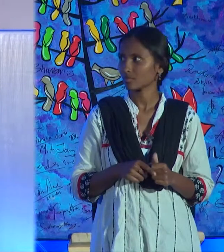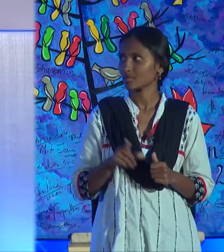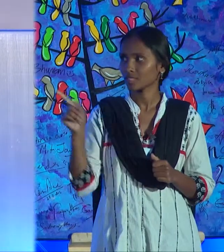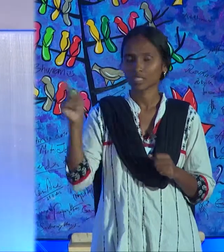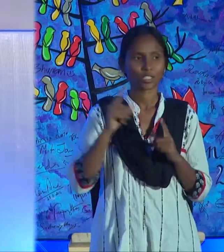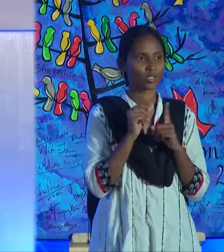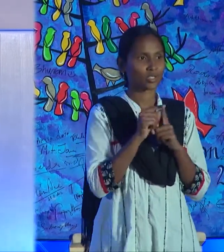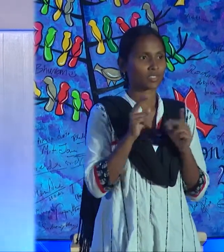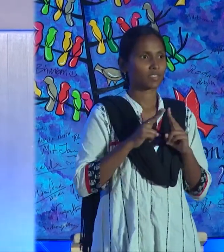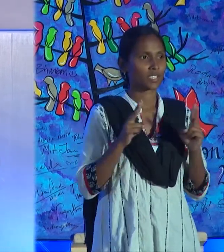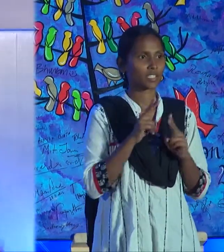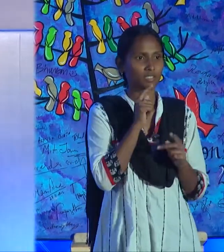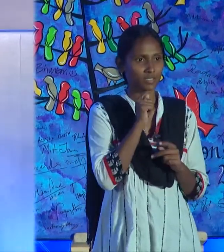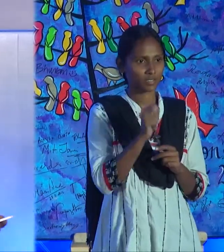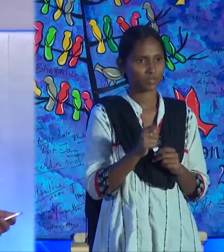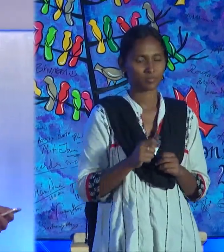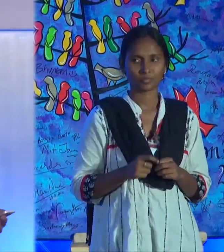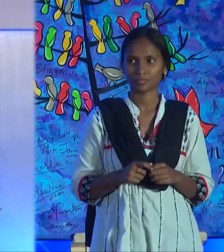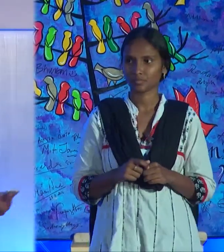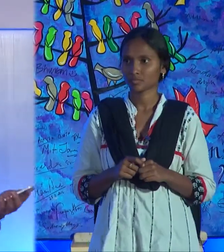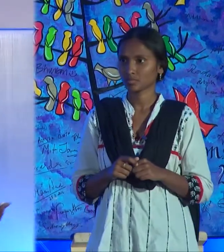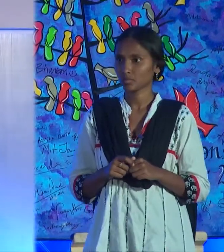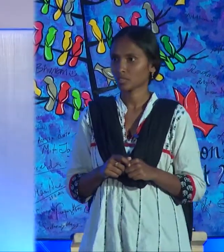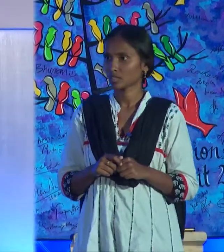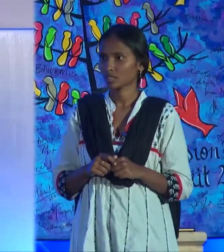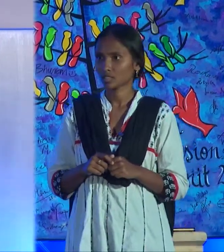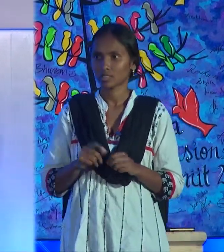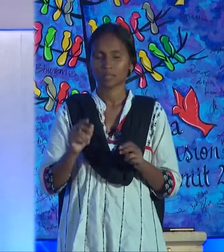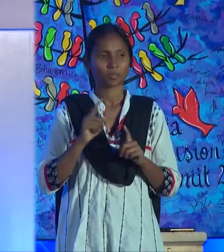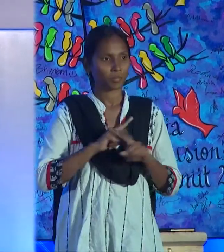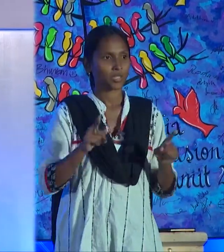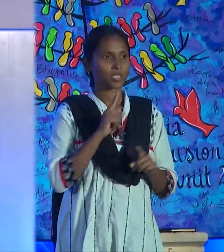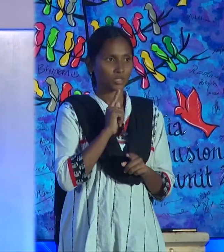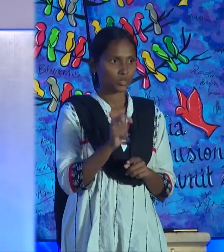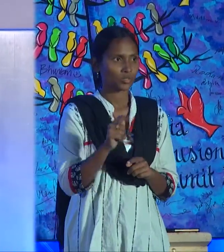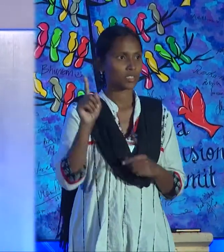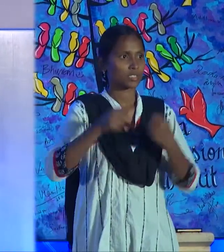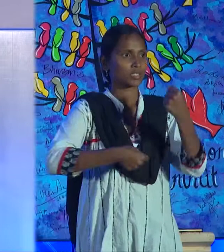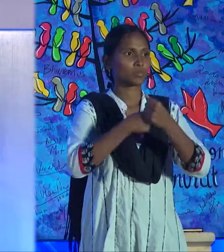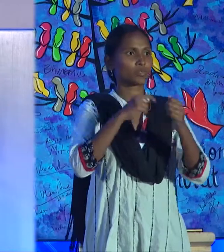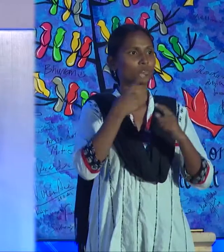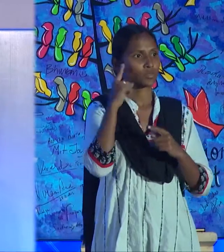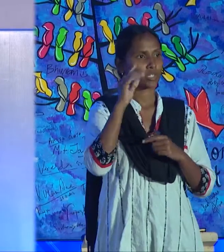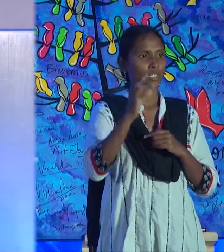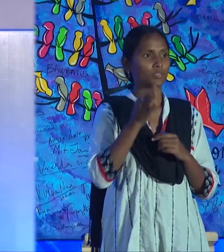really amazing stuff. But we definitely need your support to take this to the next level.